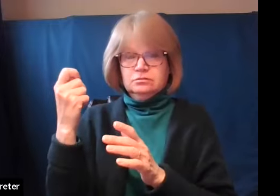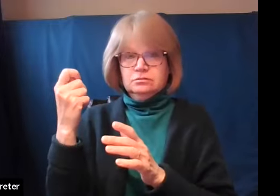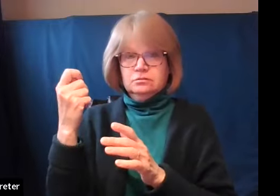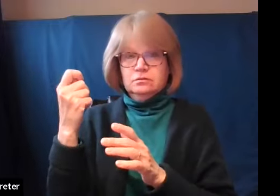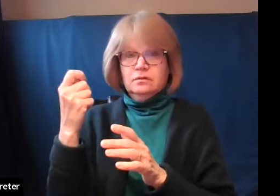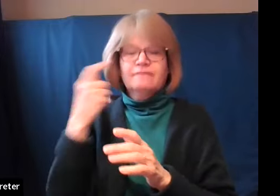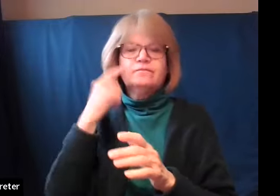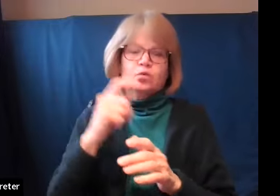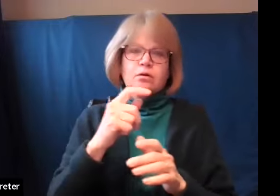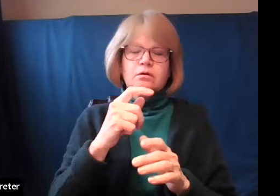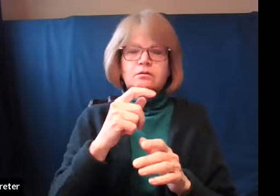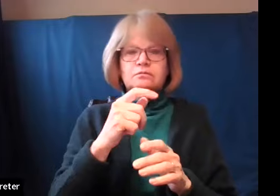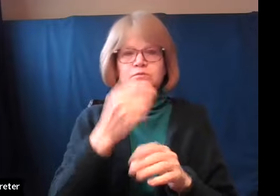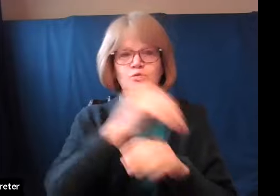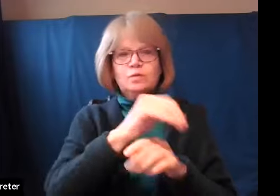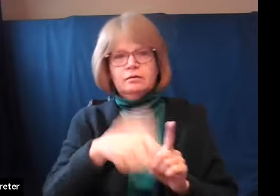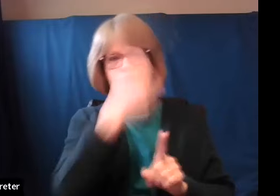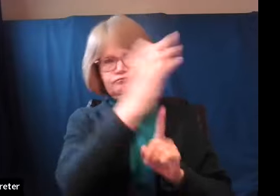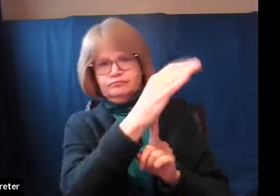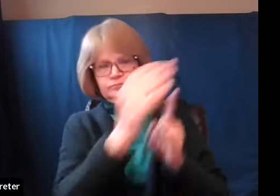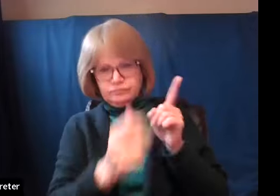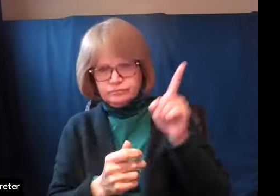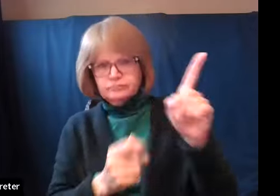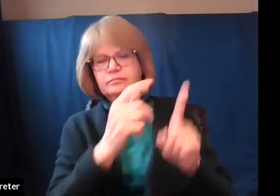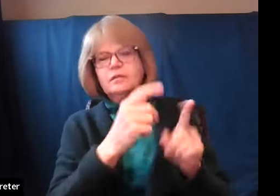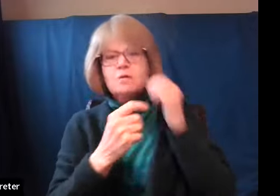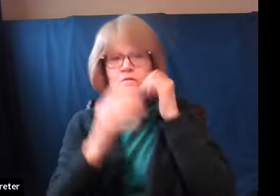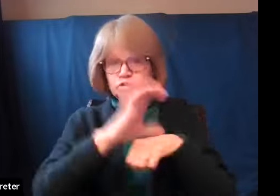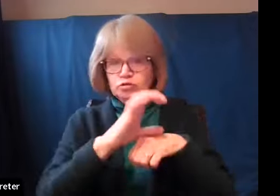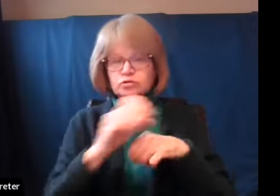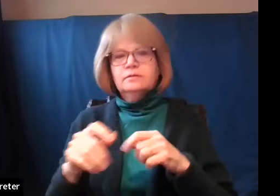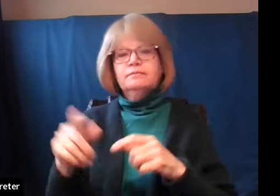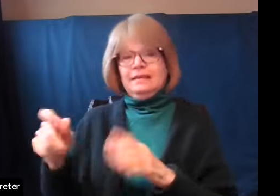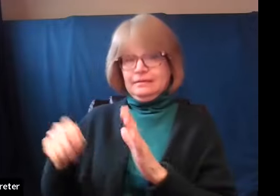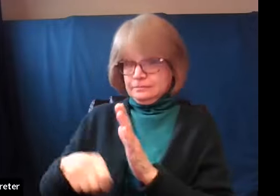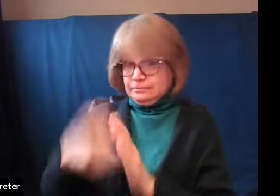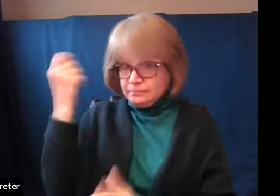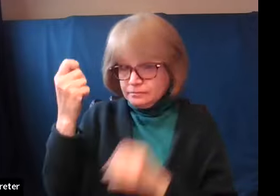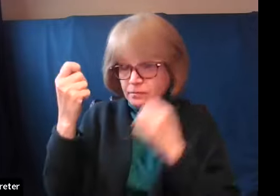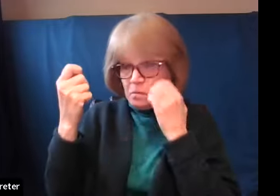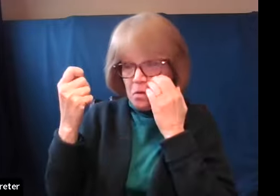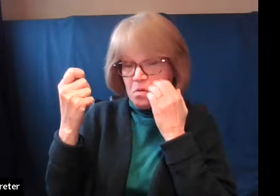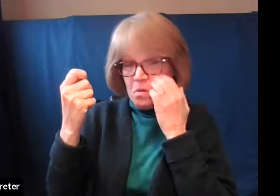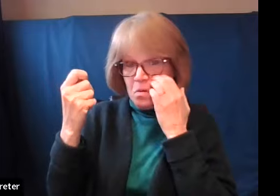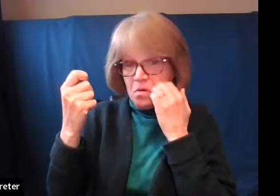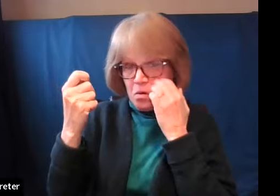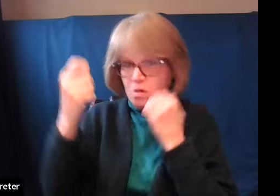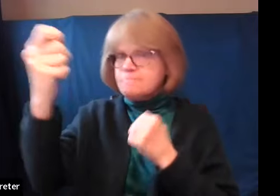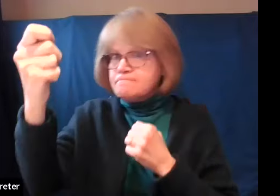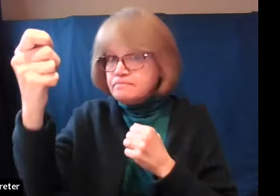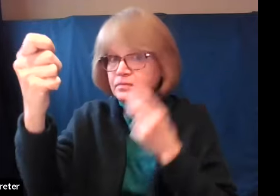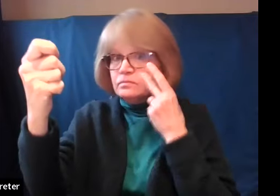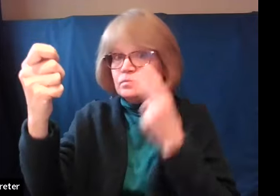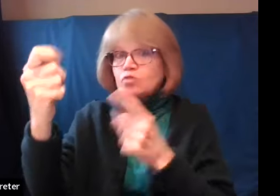to light the acolyte's candle bell later that evening. Striking one of the sulfur-tipped strips of cardboard to confirm he was at the